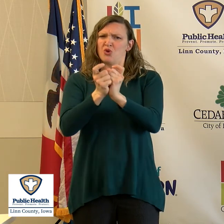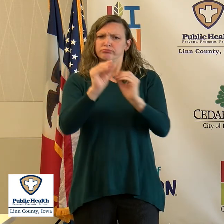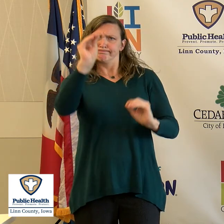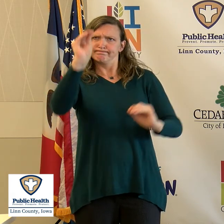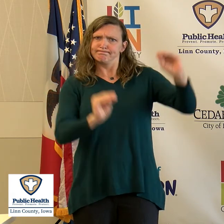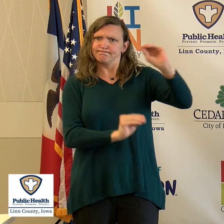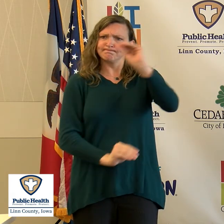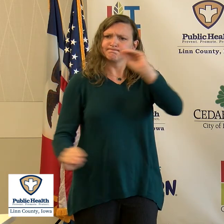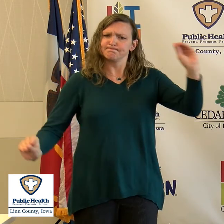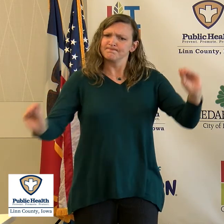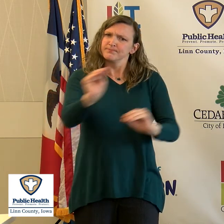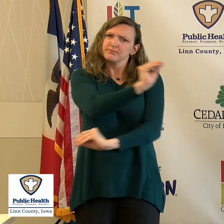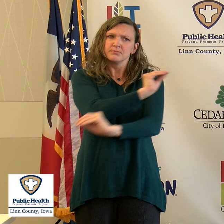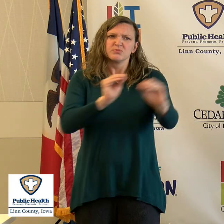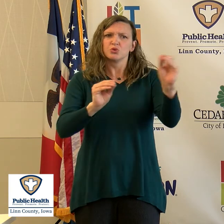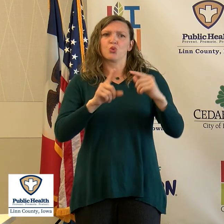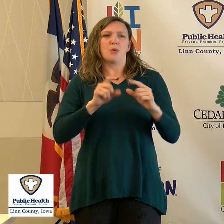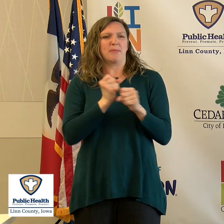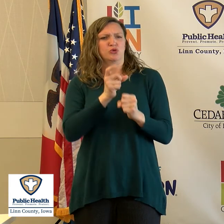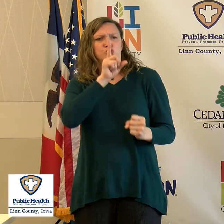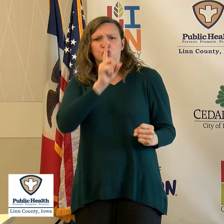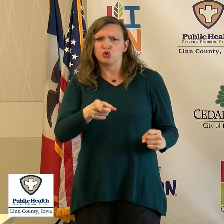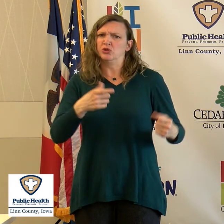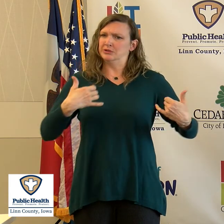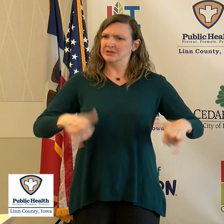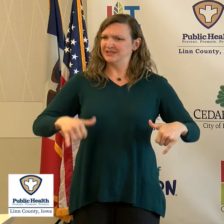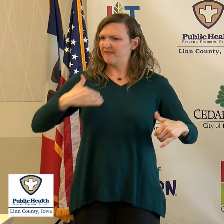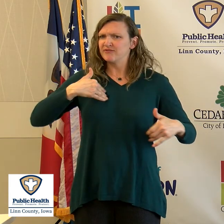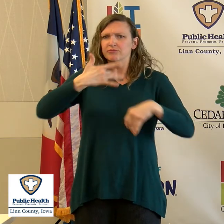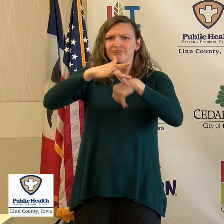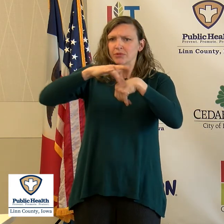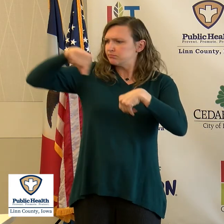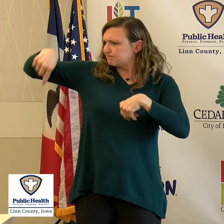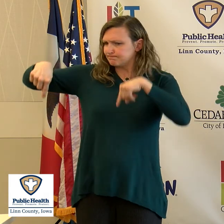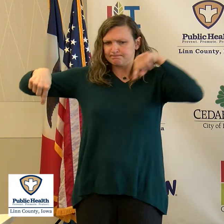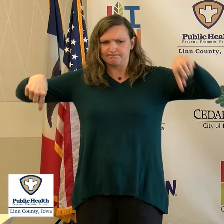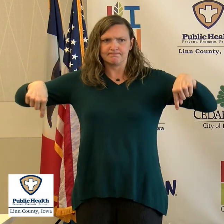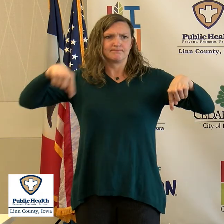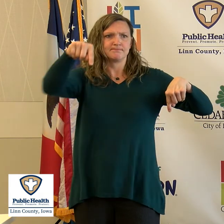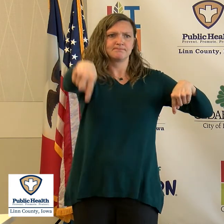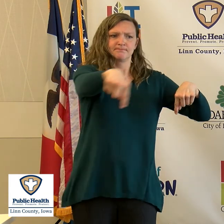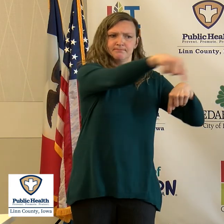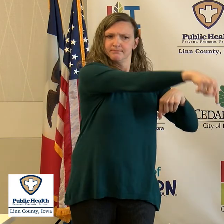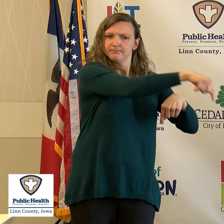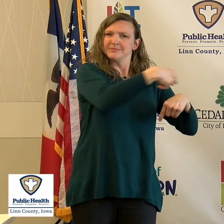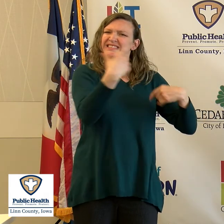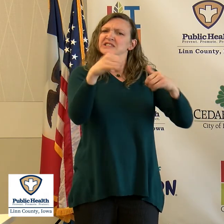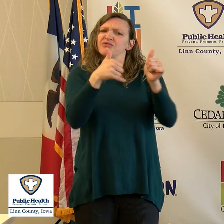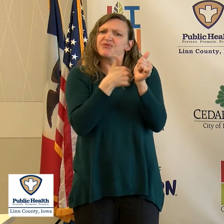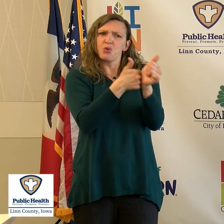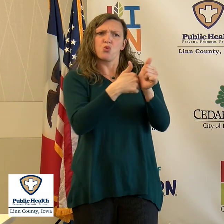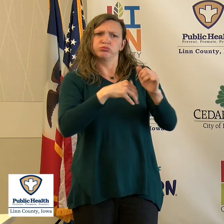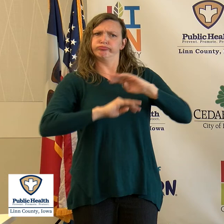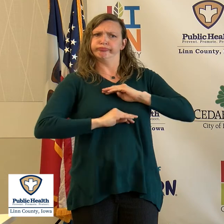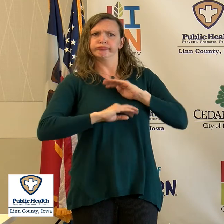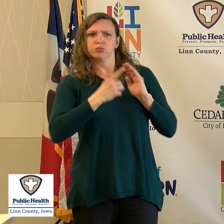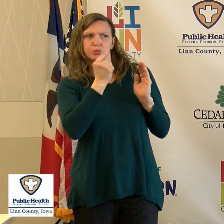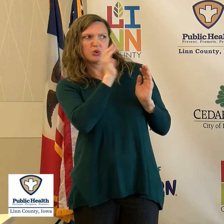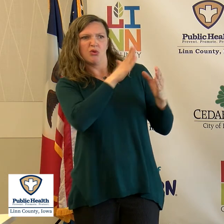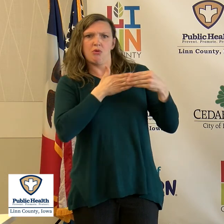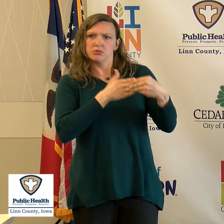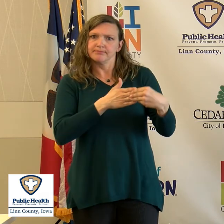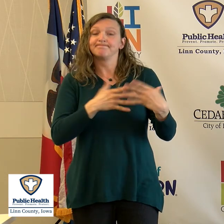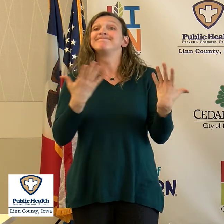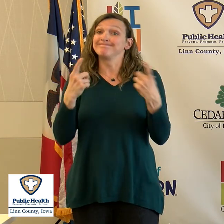maintain a distance of 6 feet between each person, wear a mask to